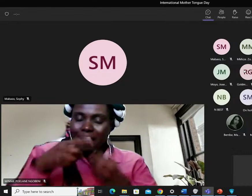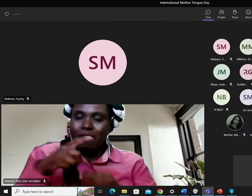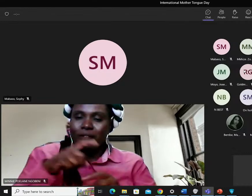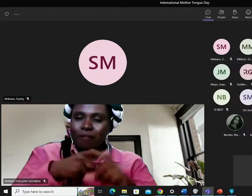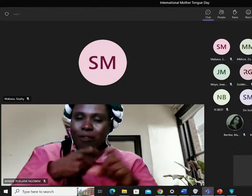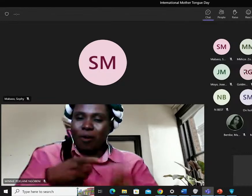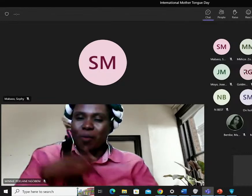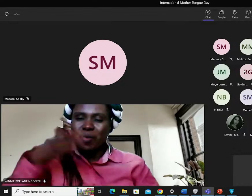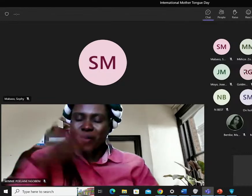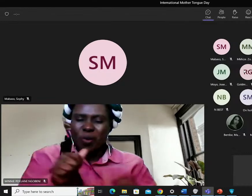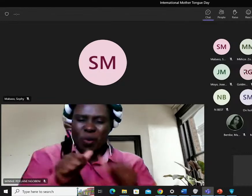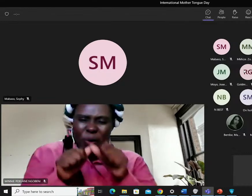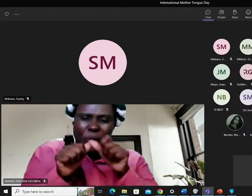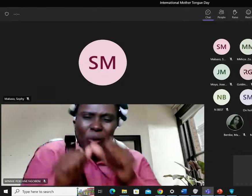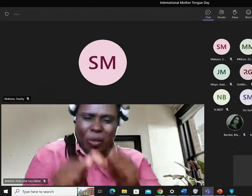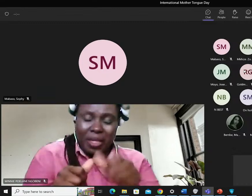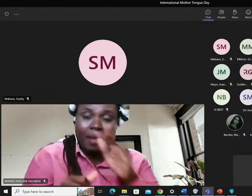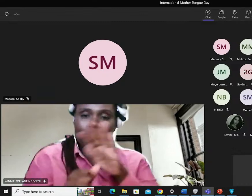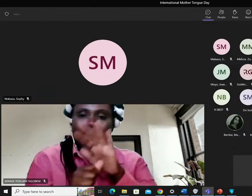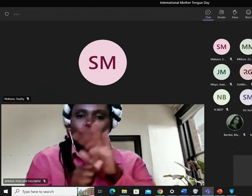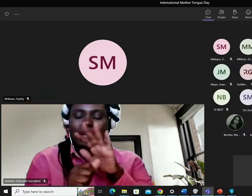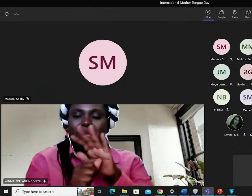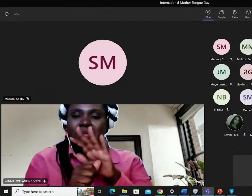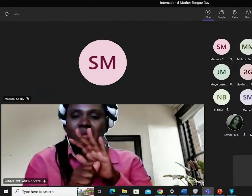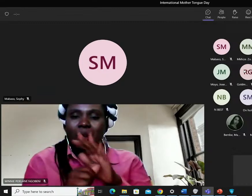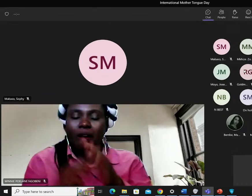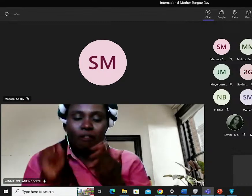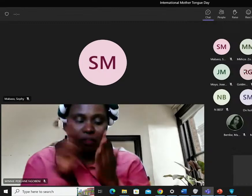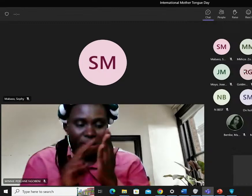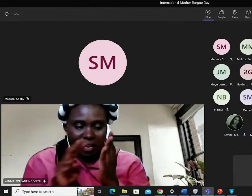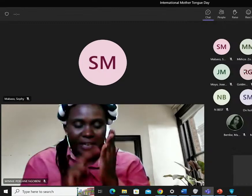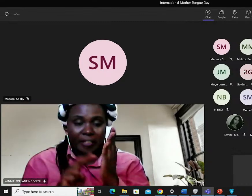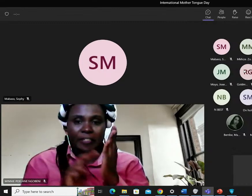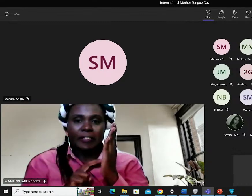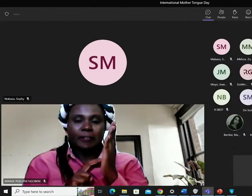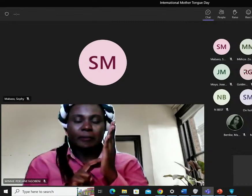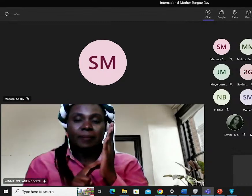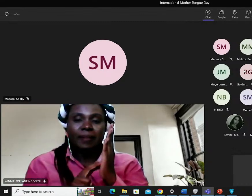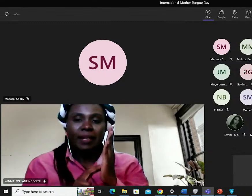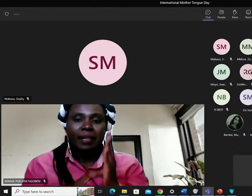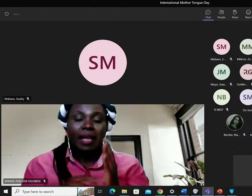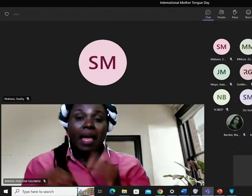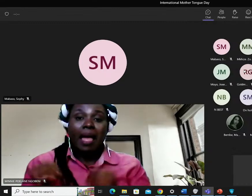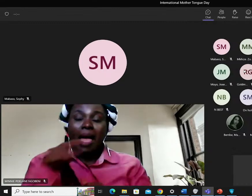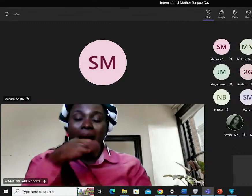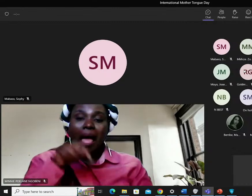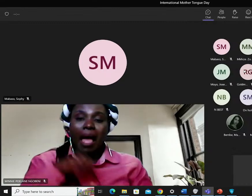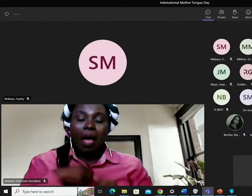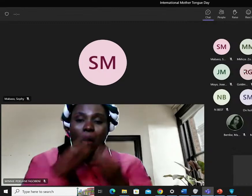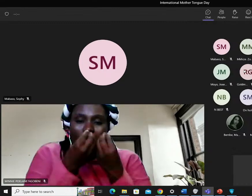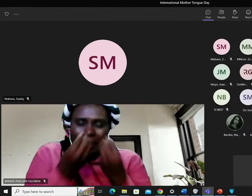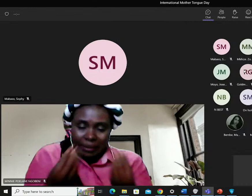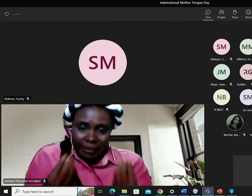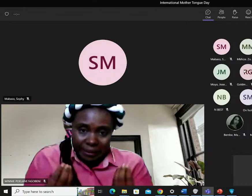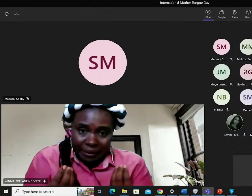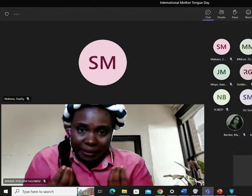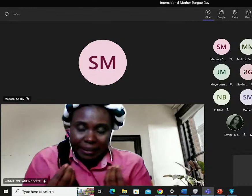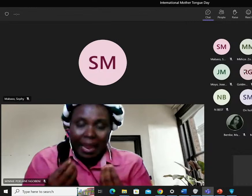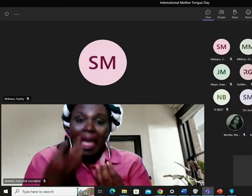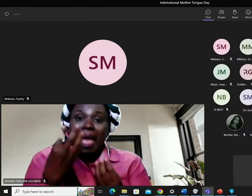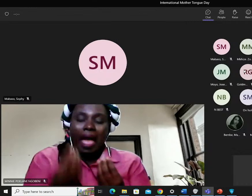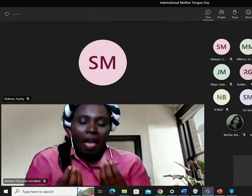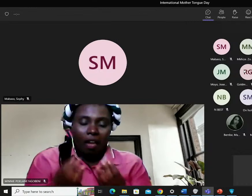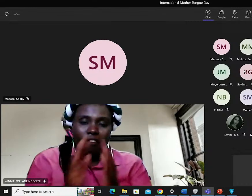emphasized the importance of reading. Our children have books to read.